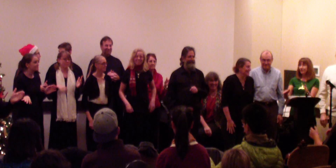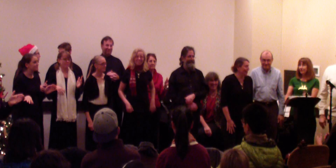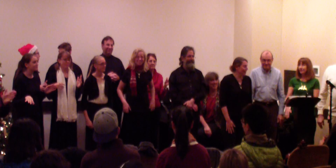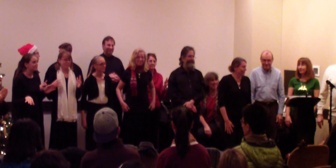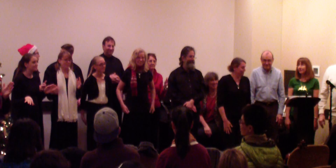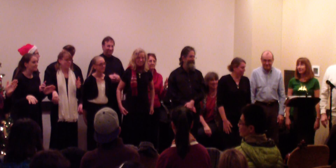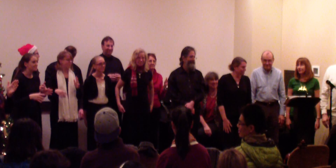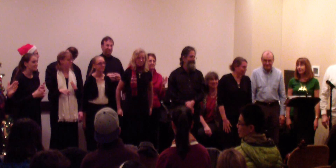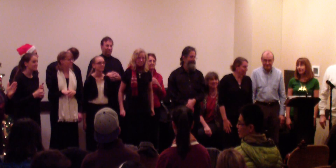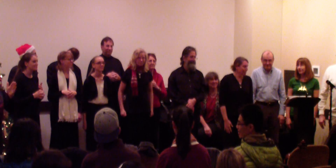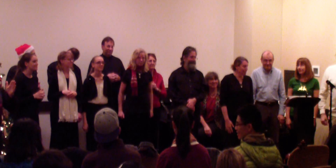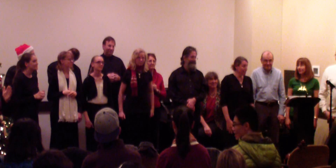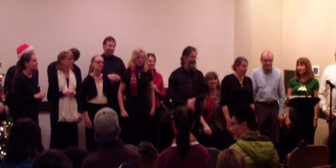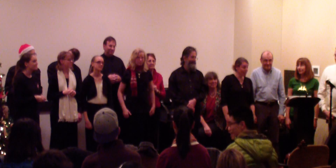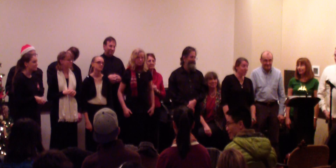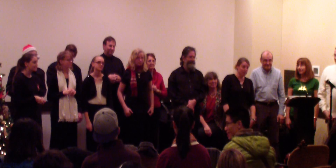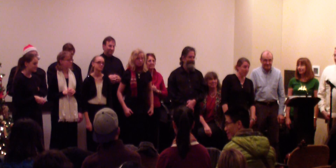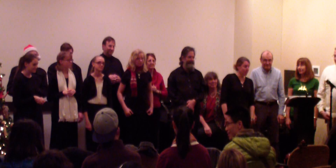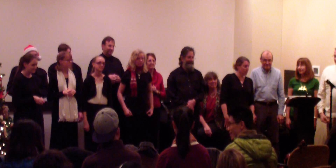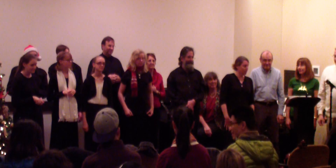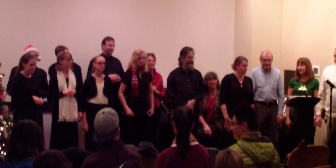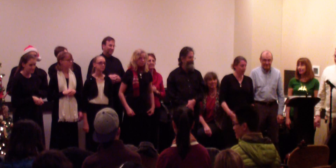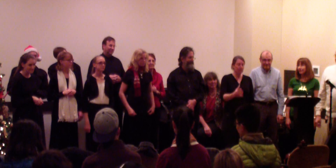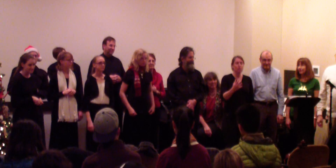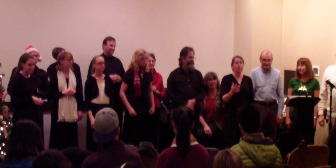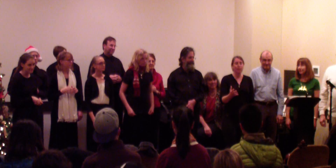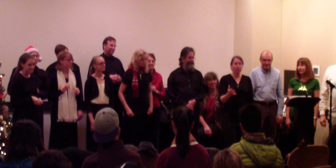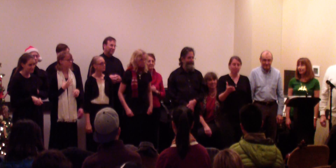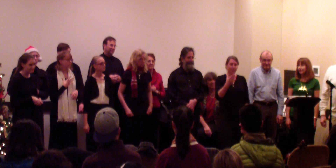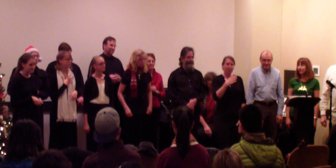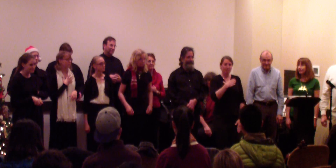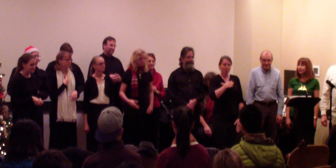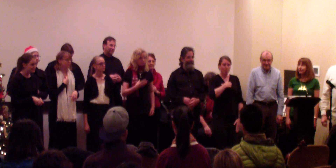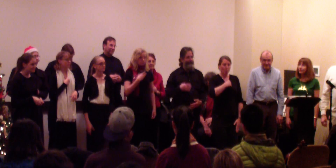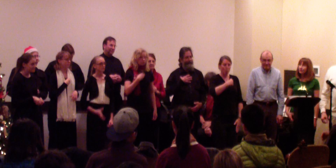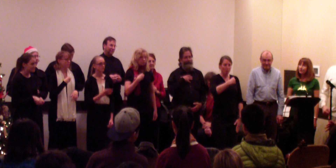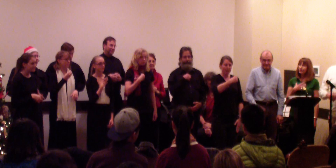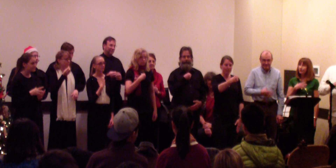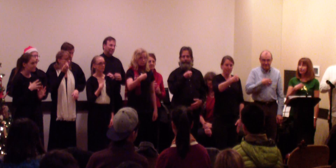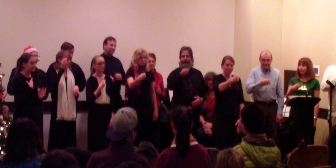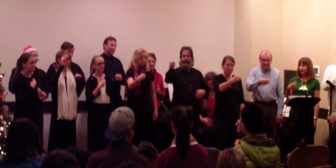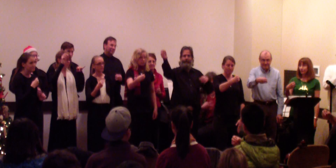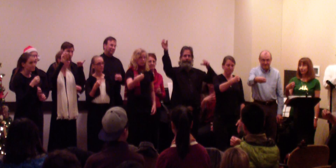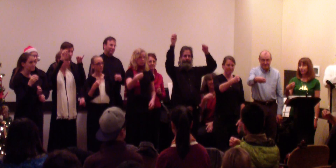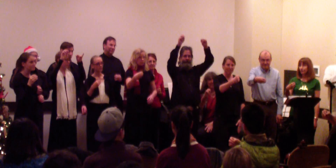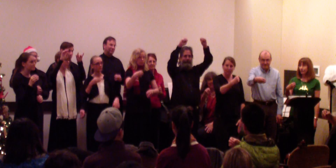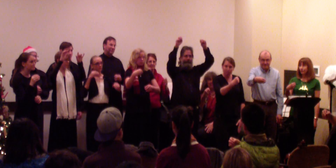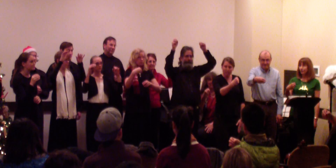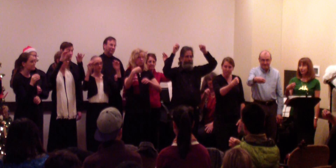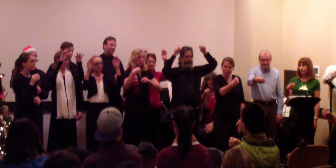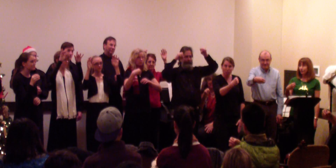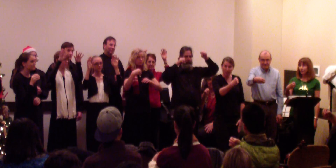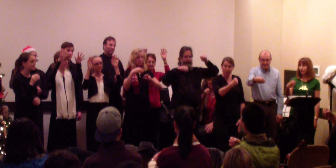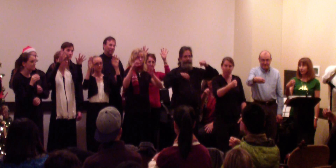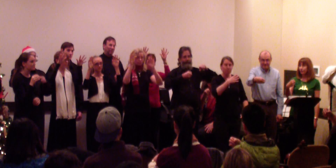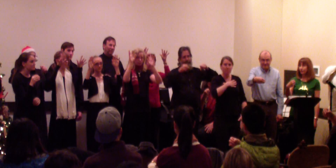So, to hear sleigh bells and the, and then snow. White. And what is snow? White rain. So